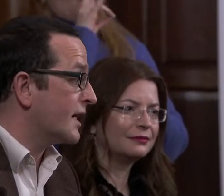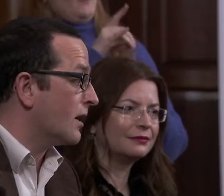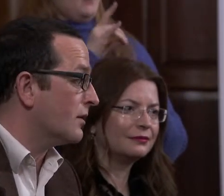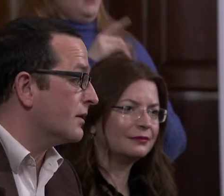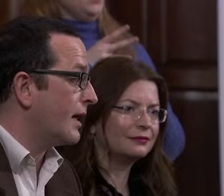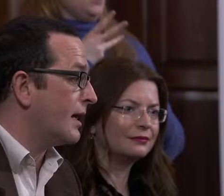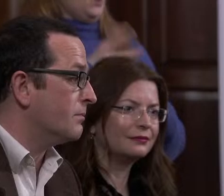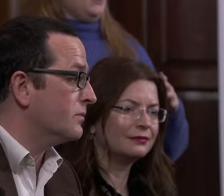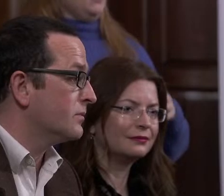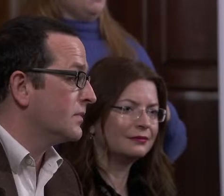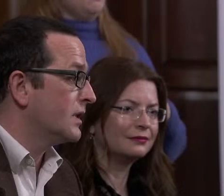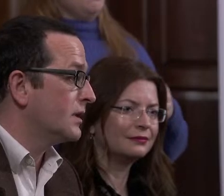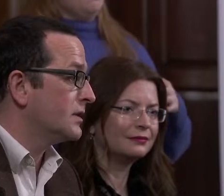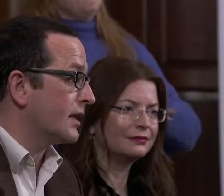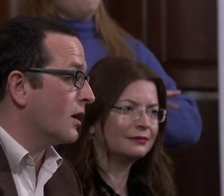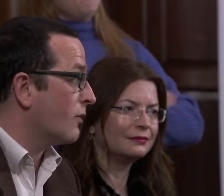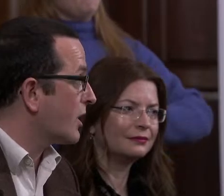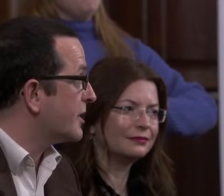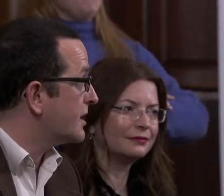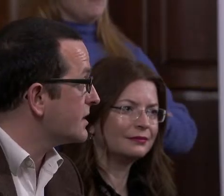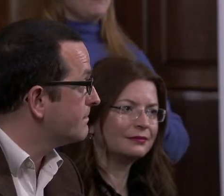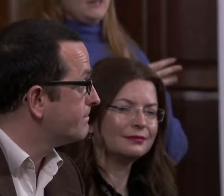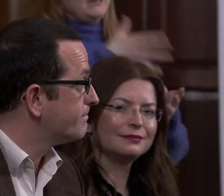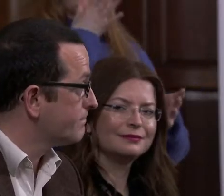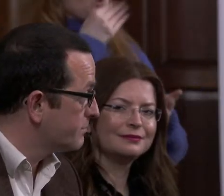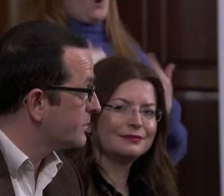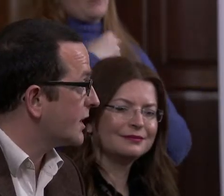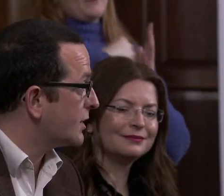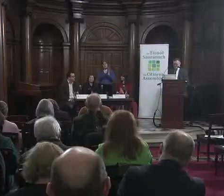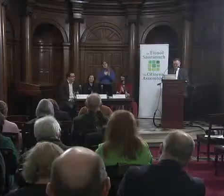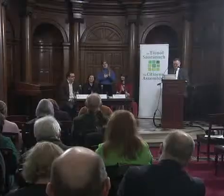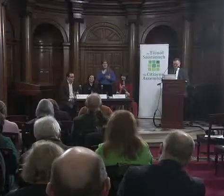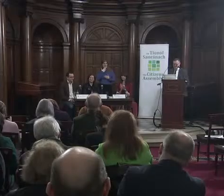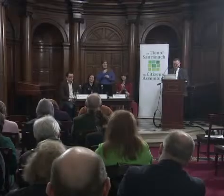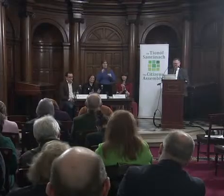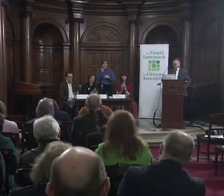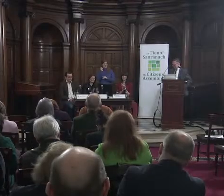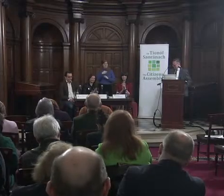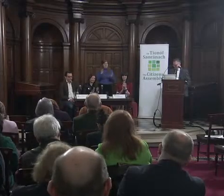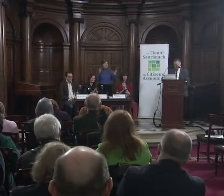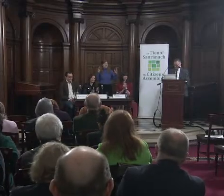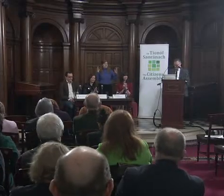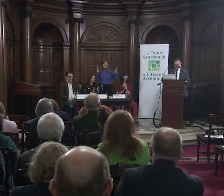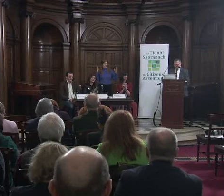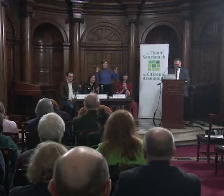government will take on our recommendations. Thank you, Dan.